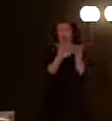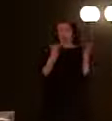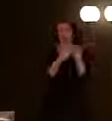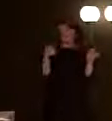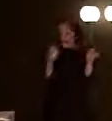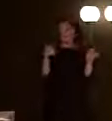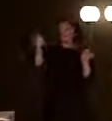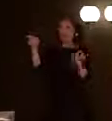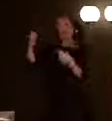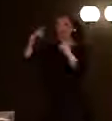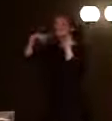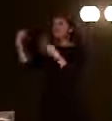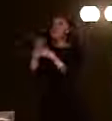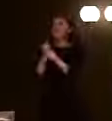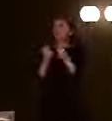And